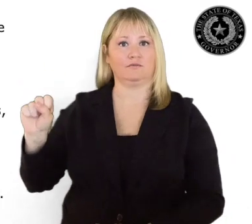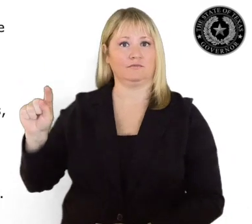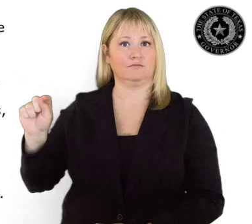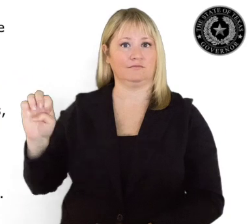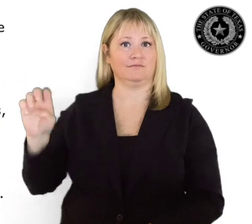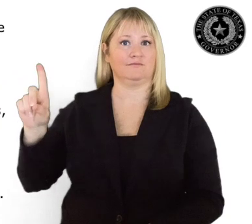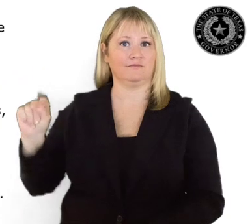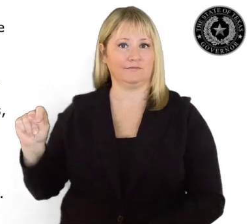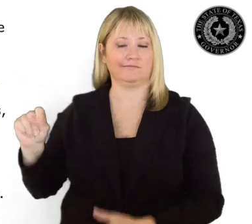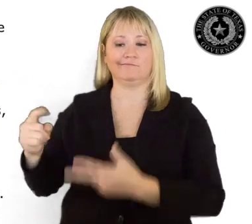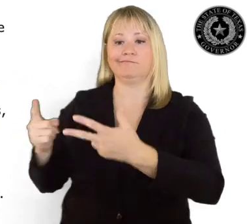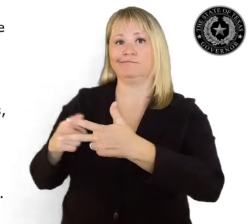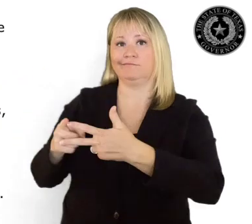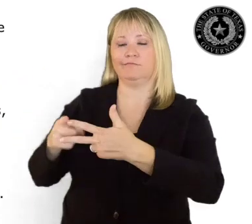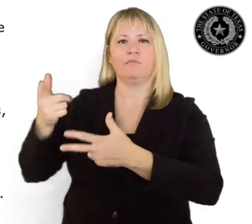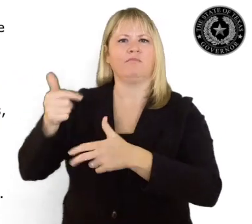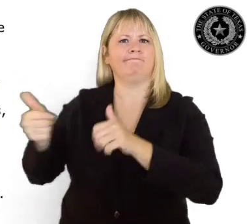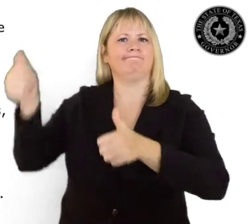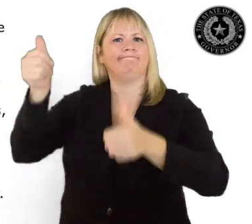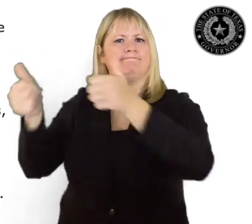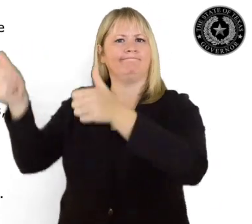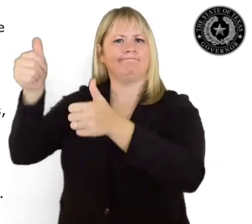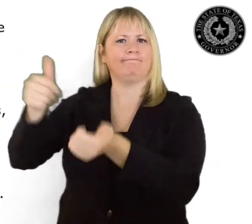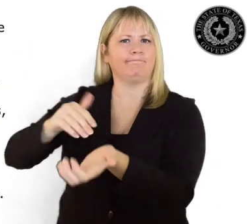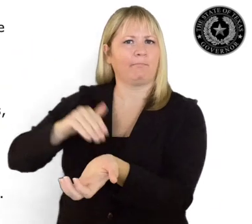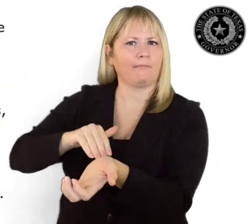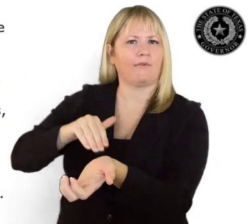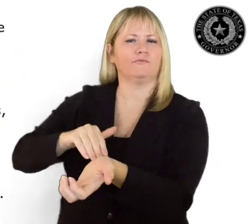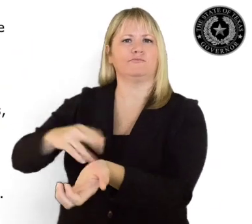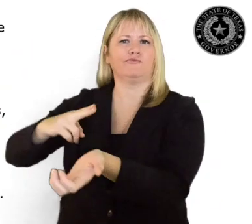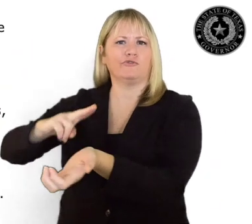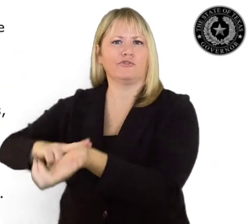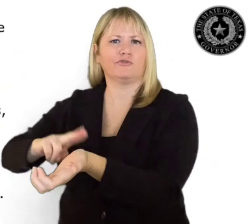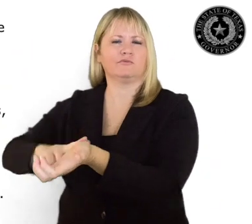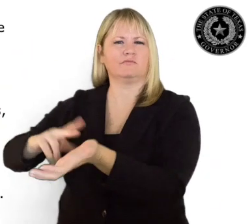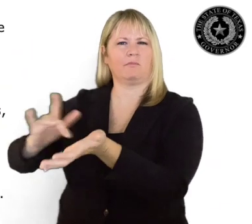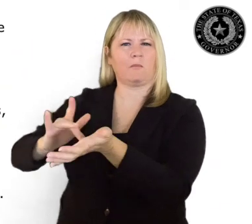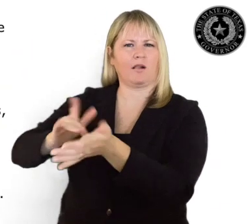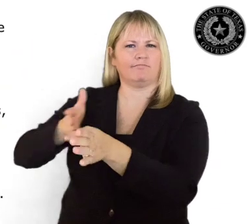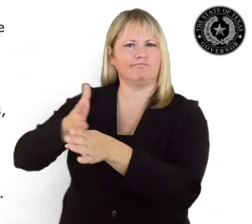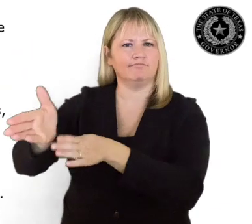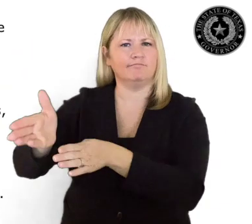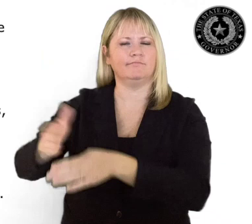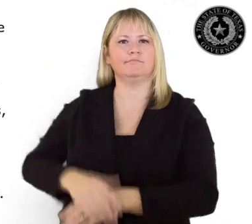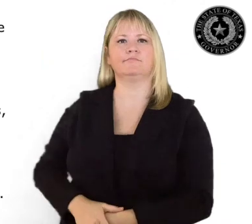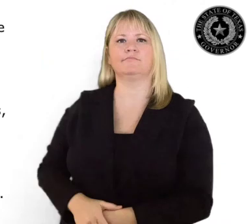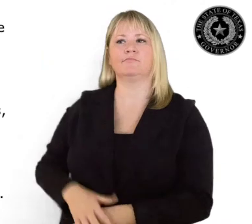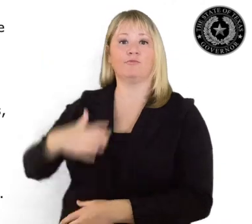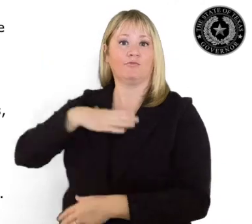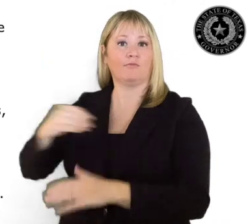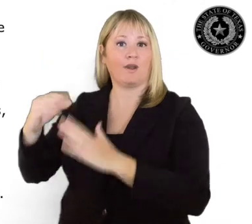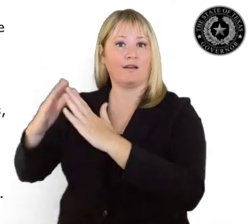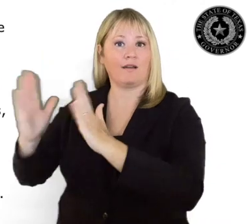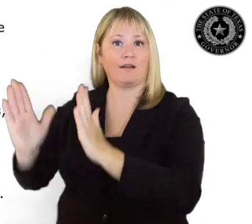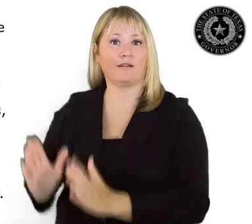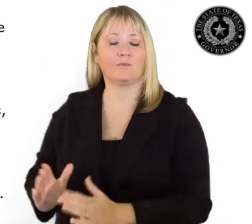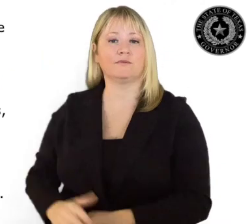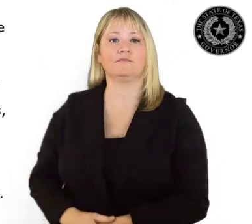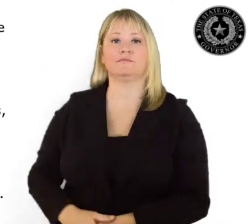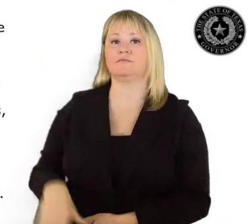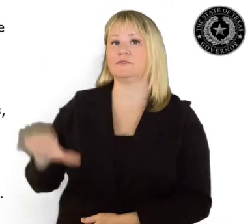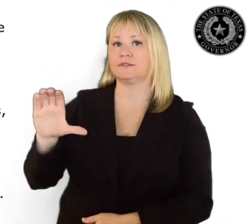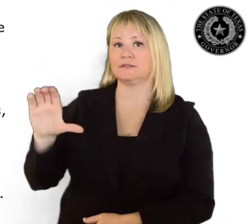other medical advisors, the White House, and the CDC, do hereby order the following on a statewide basis effective